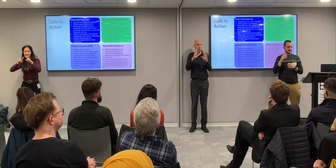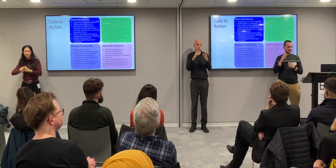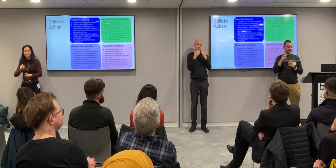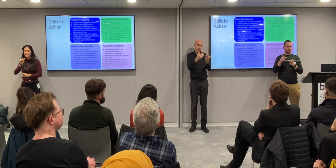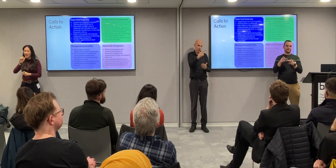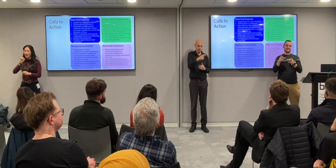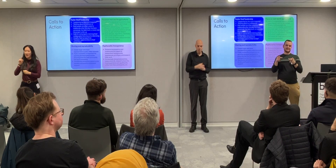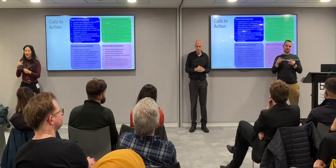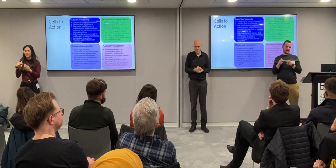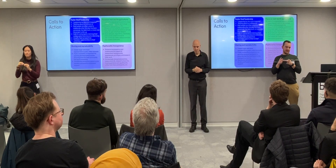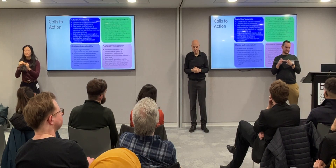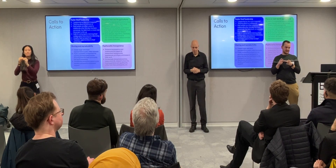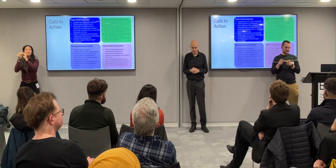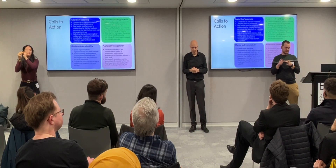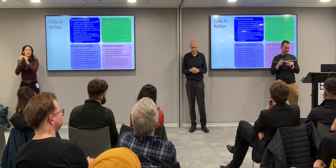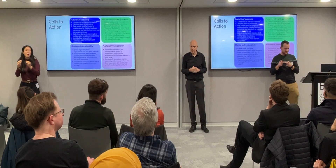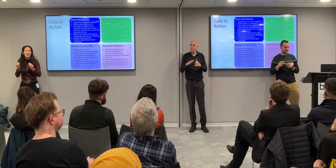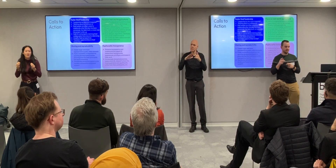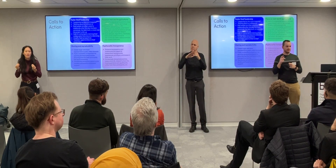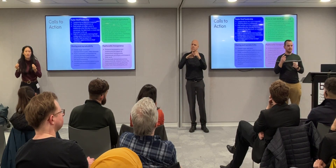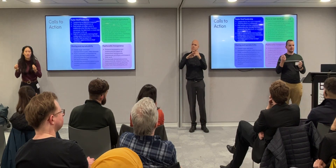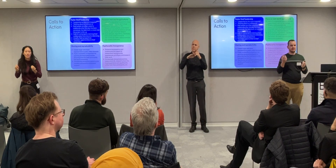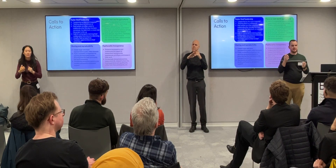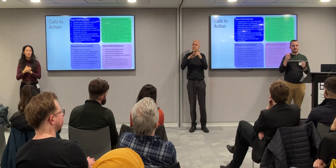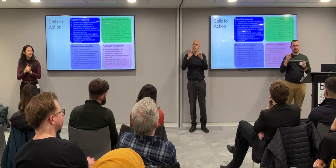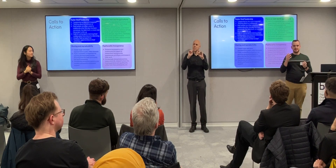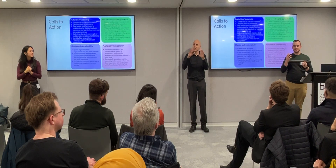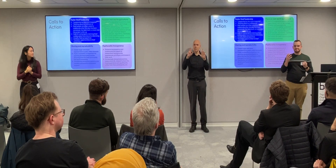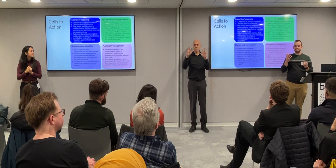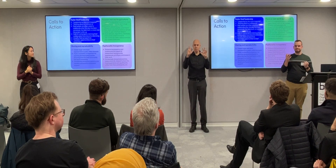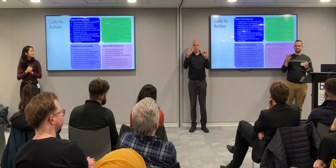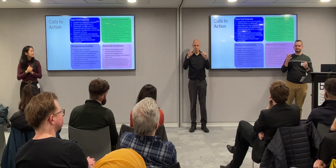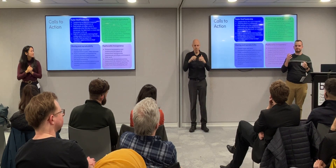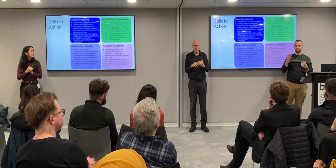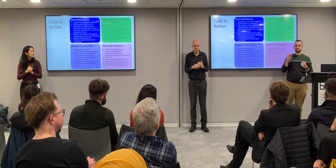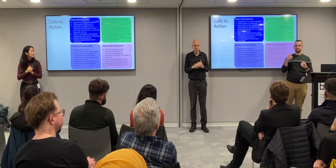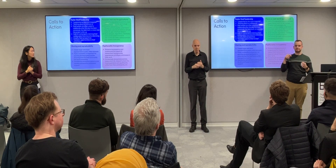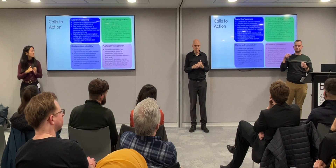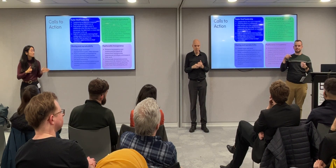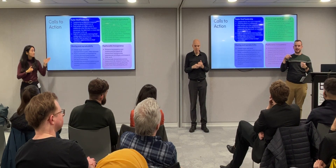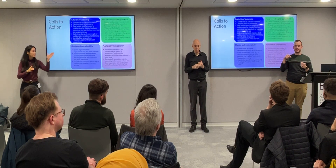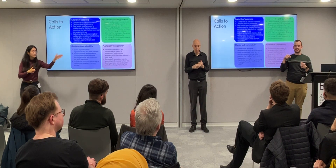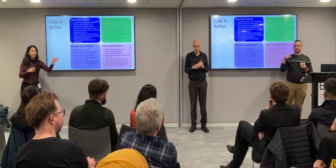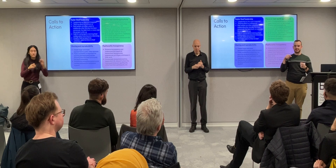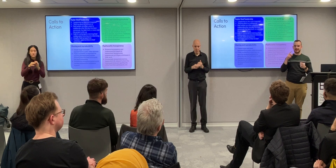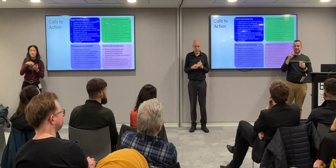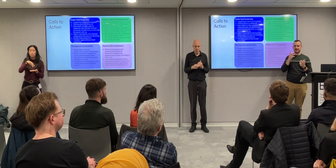Finally, I want to discuss a little bit about positionality.